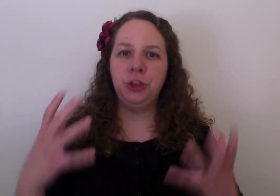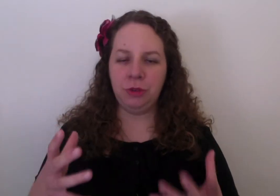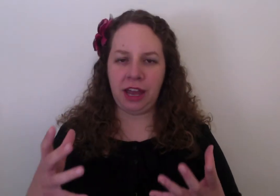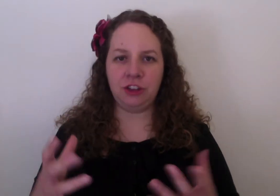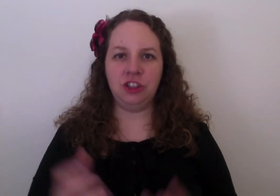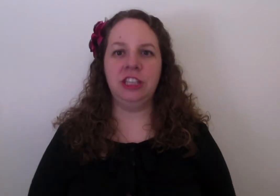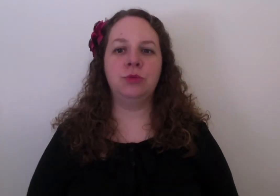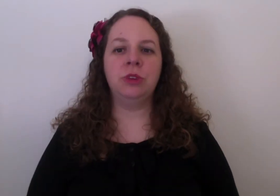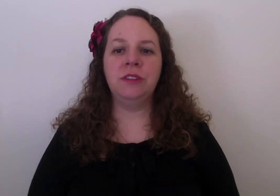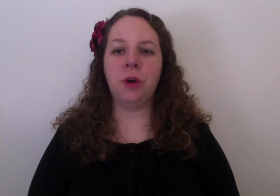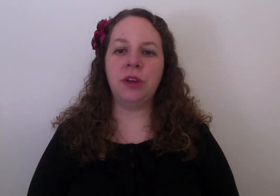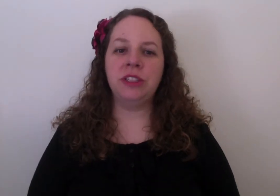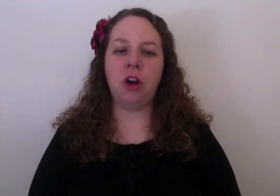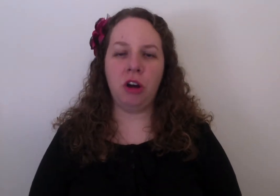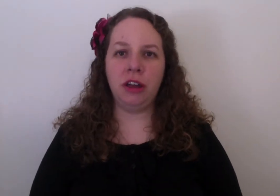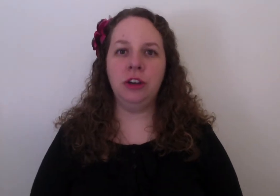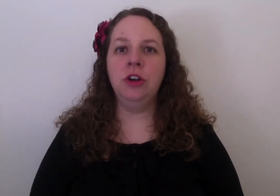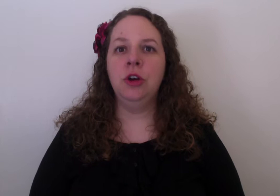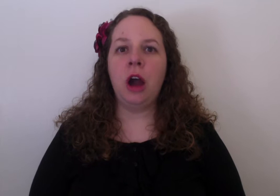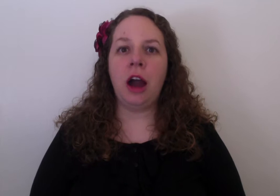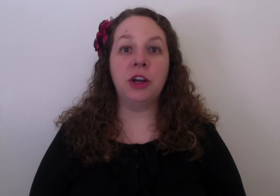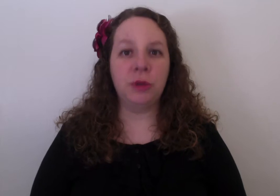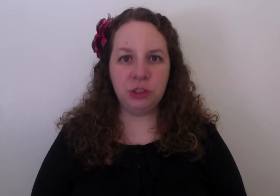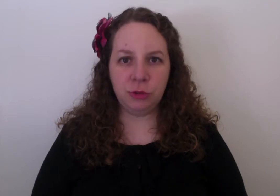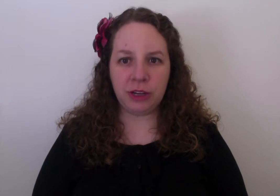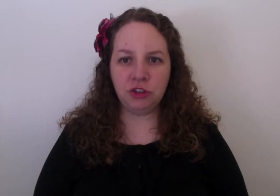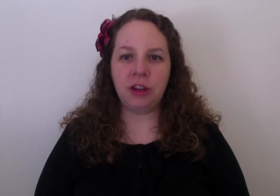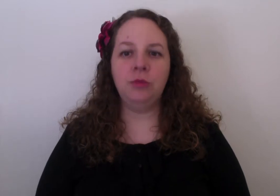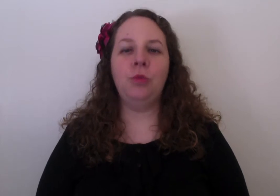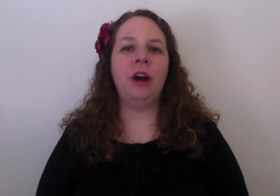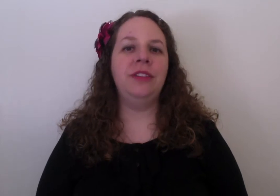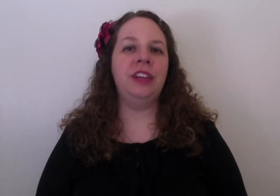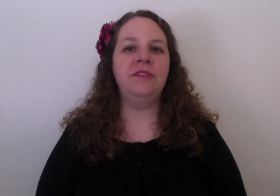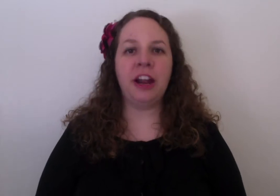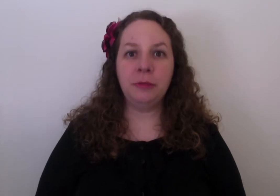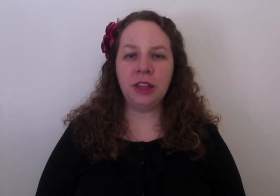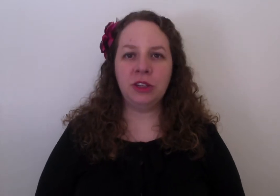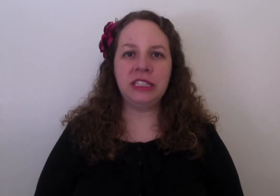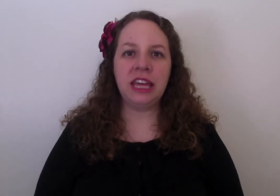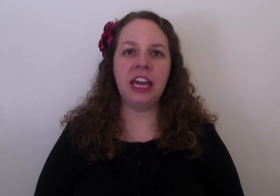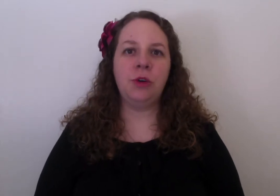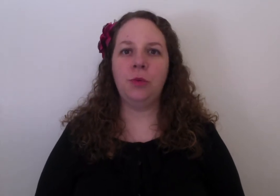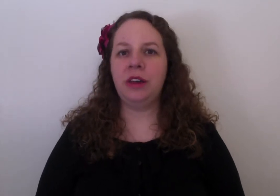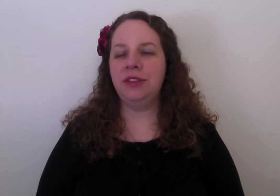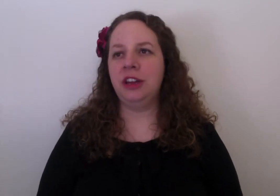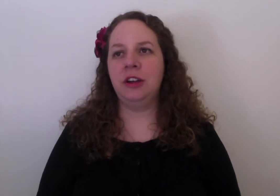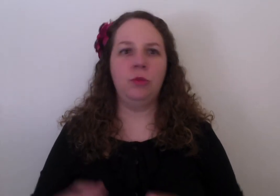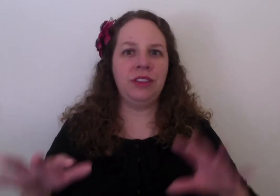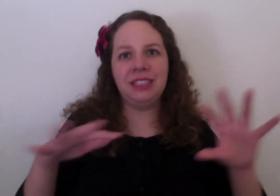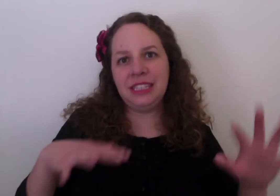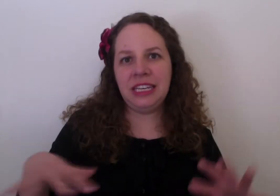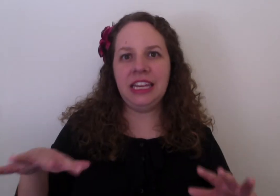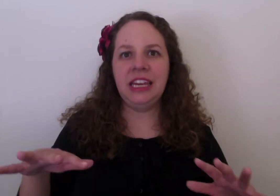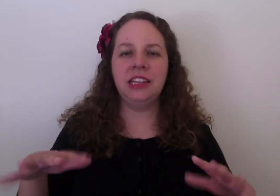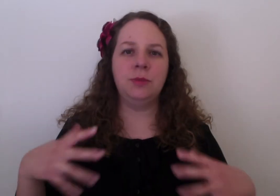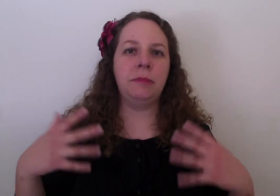unit actually, is really focused on going to a restaurant, what the environment looks like, where the seating is, what